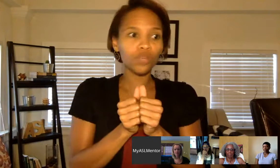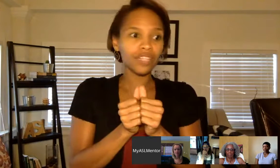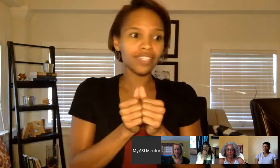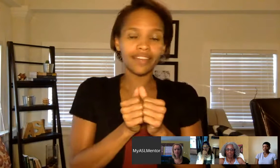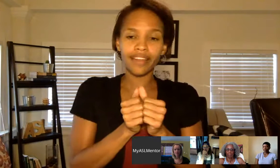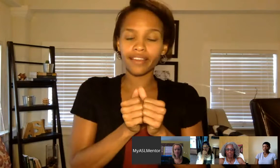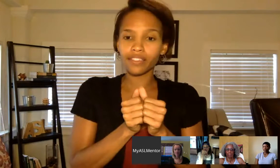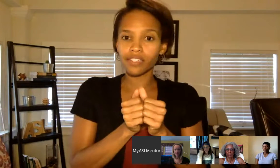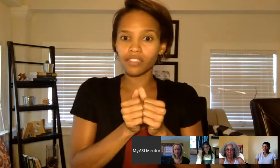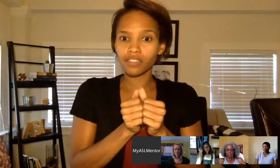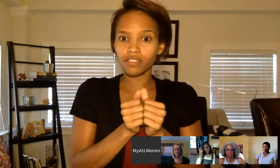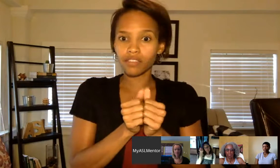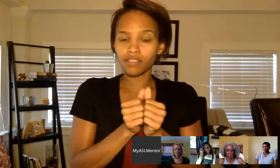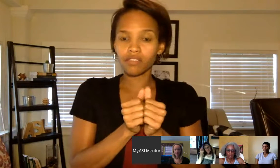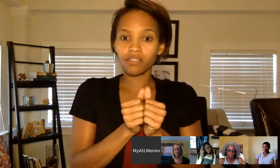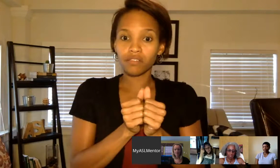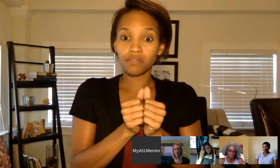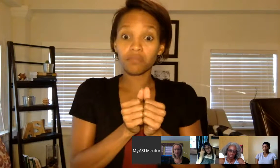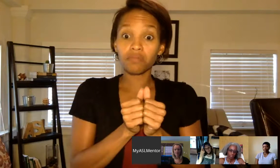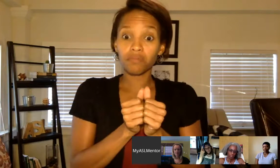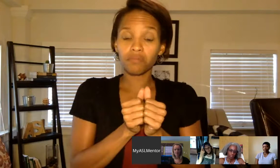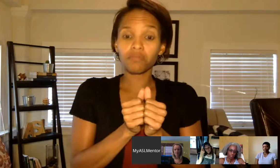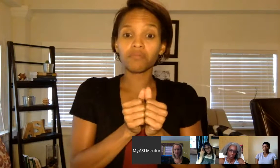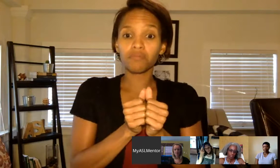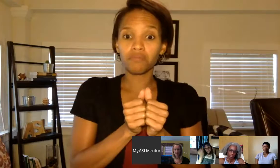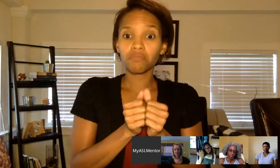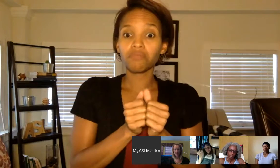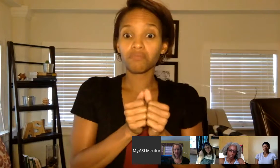alone. What do you want to sign next?